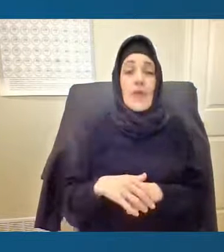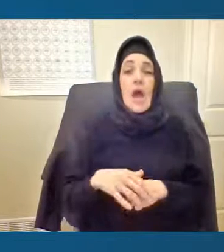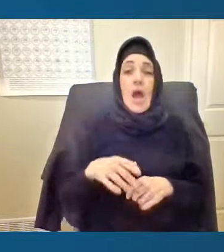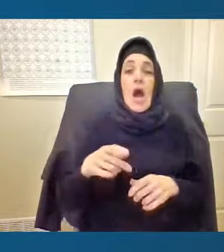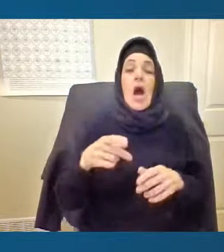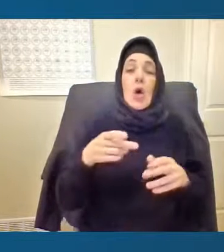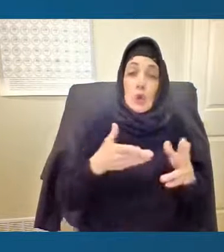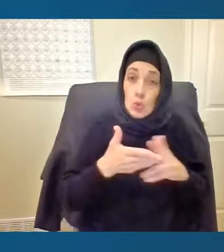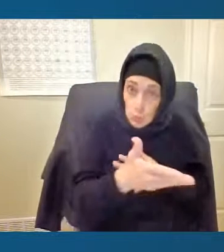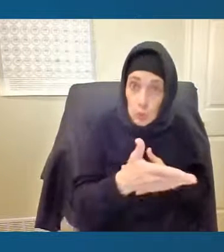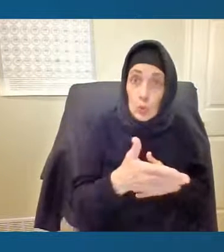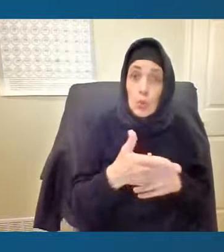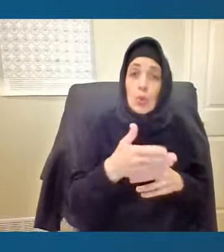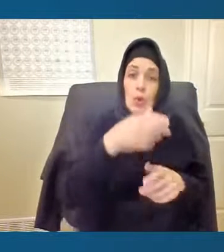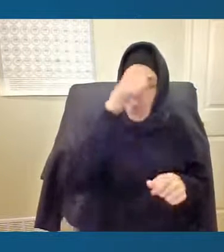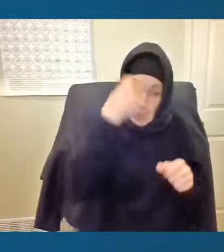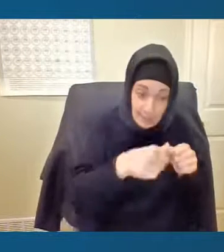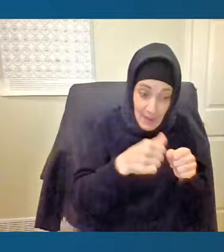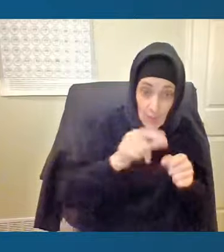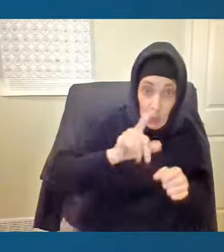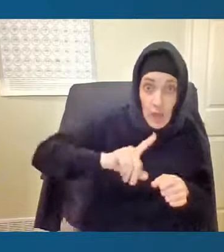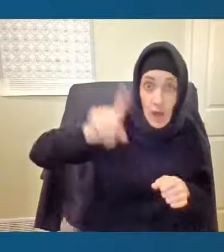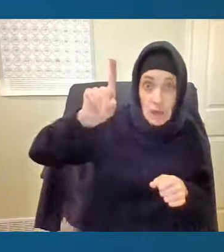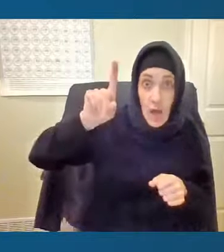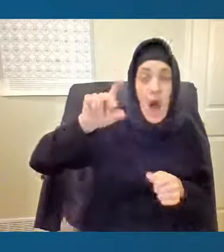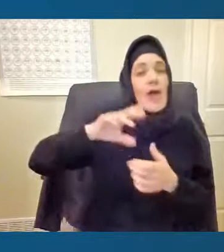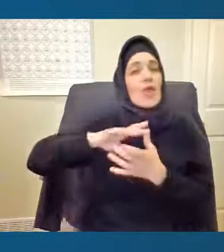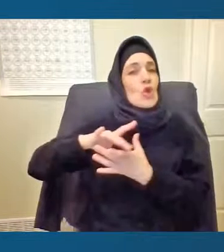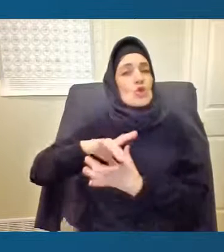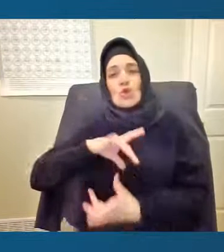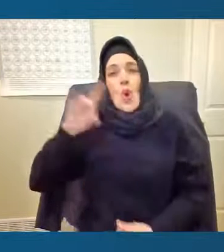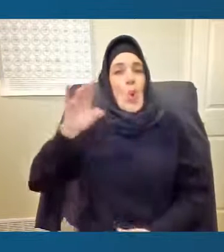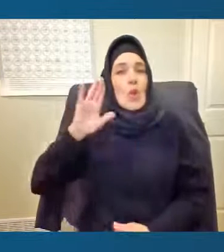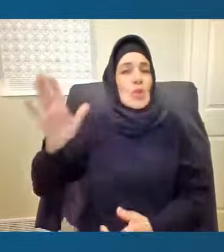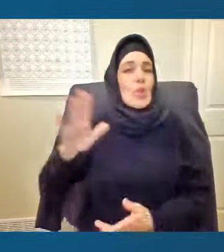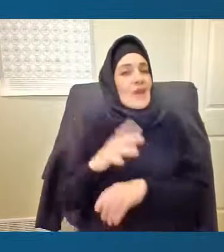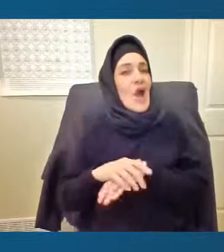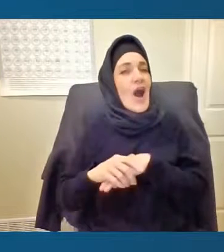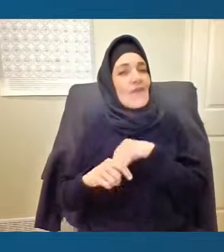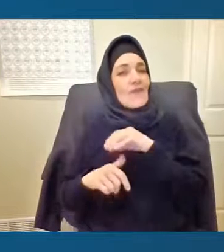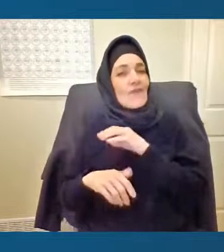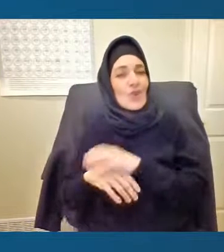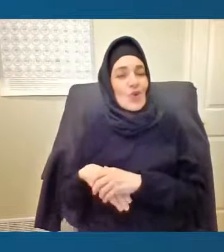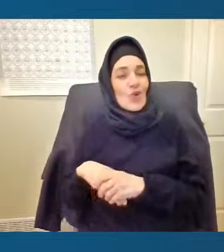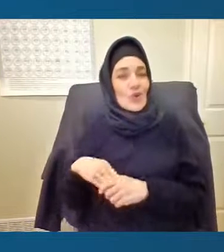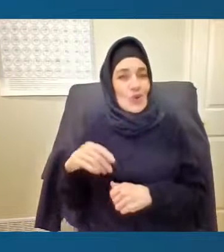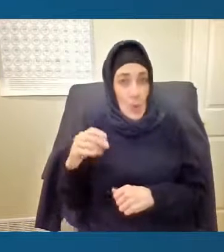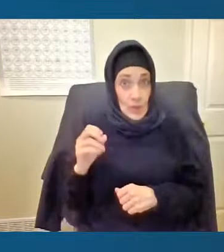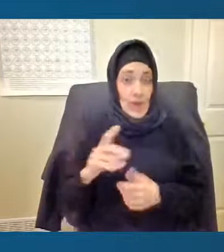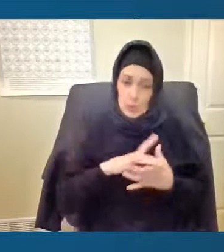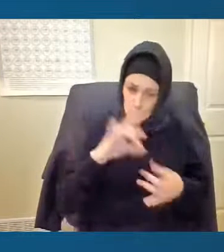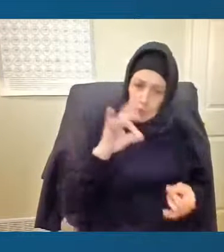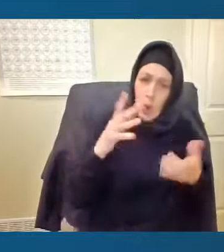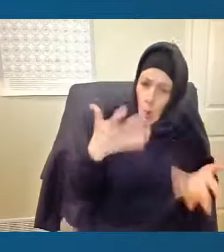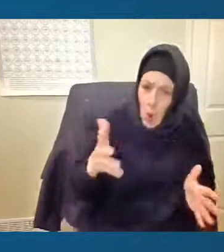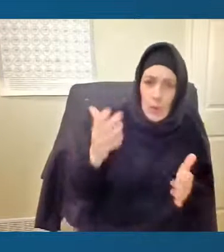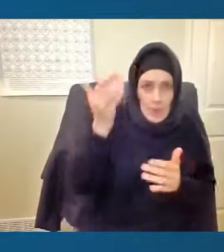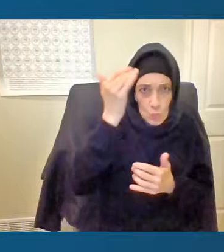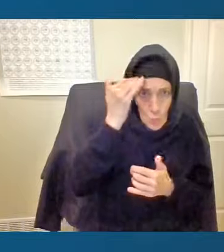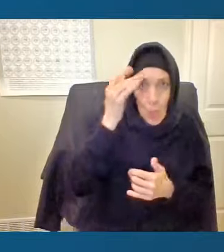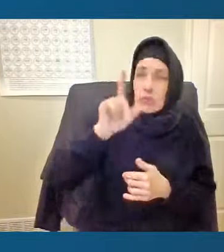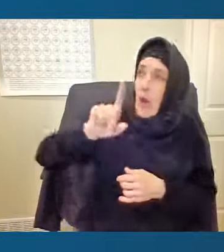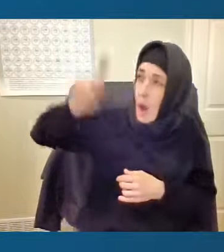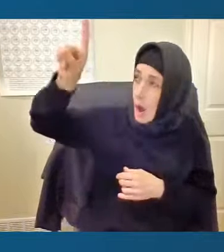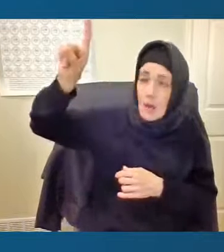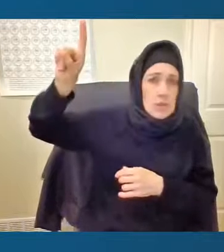soul, finds comfort. So the souls already recognize the greatness of Allah subhanahu wa ta'ala. But we're not